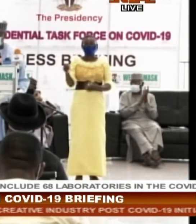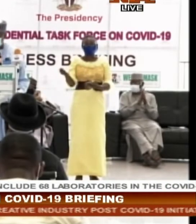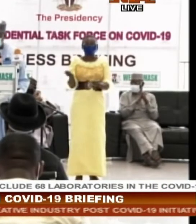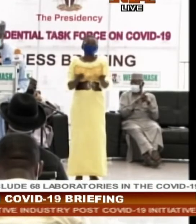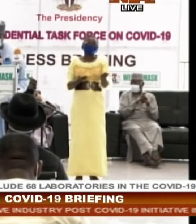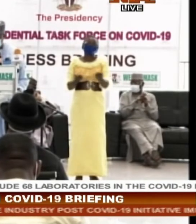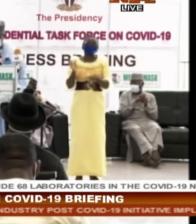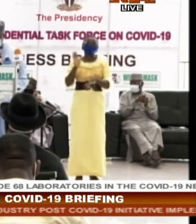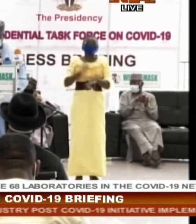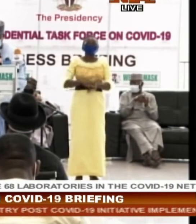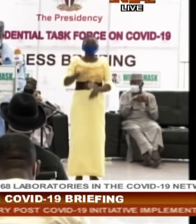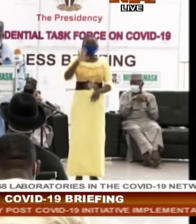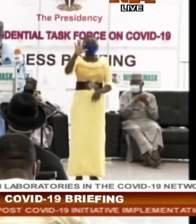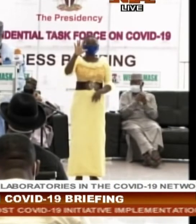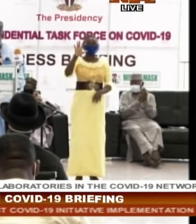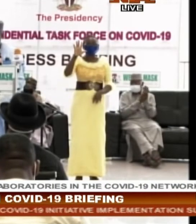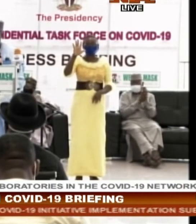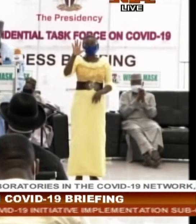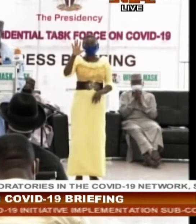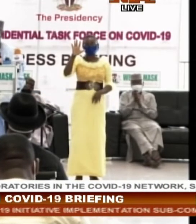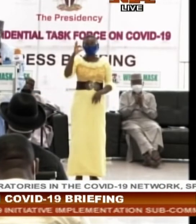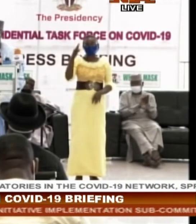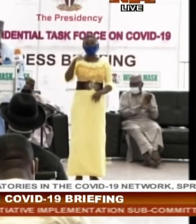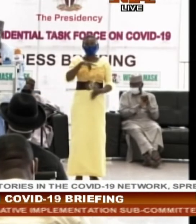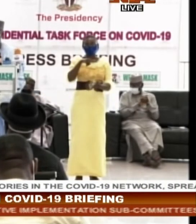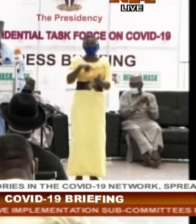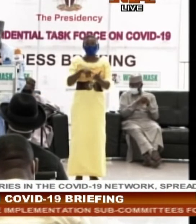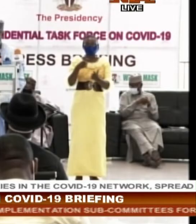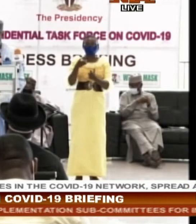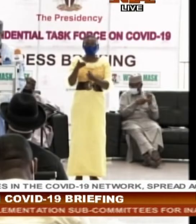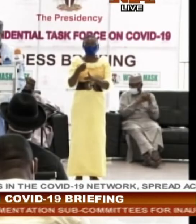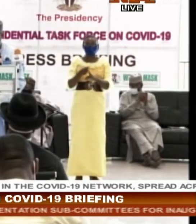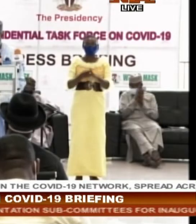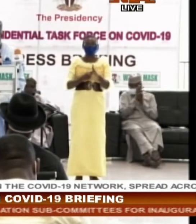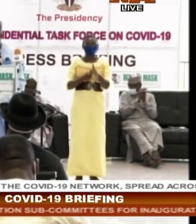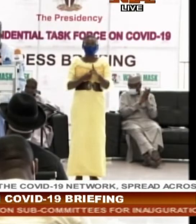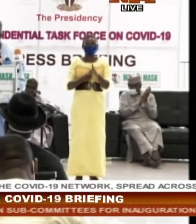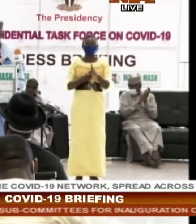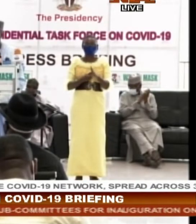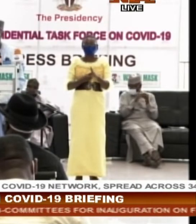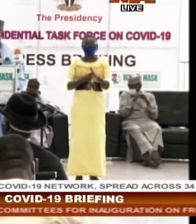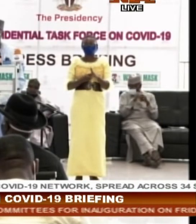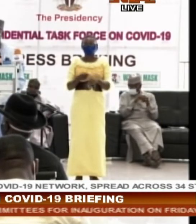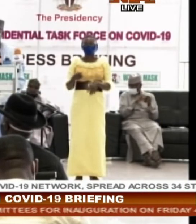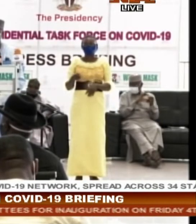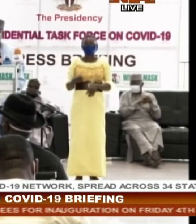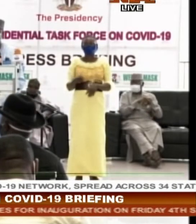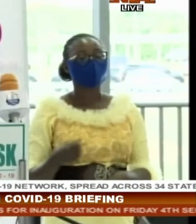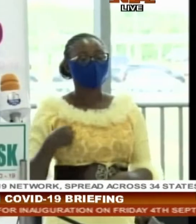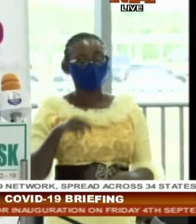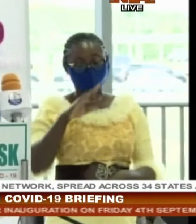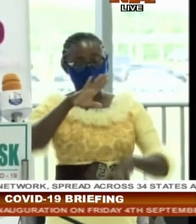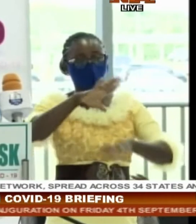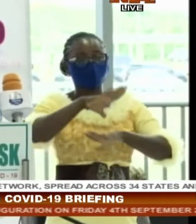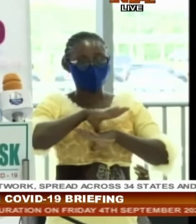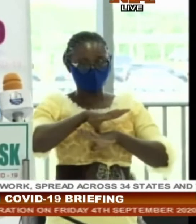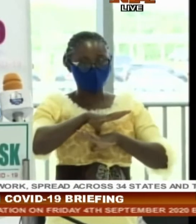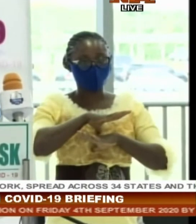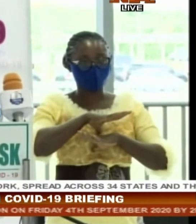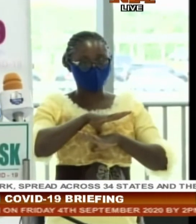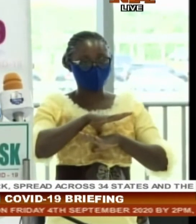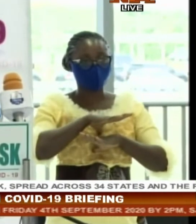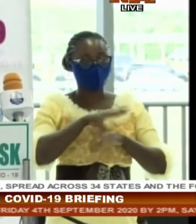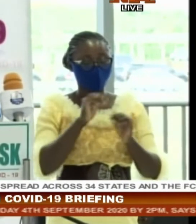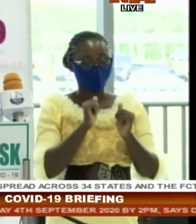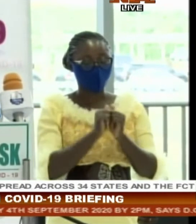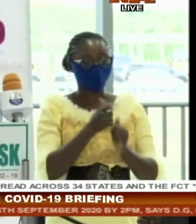operations on the 5th of this month, as said, and we are satisfied with